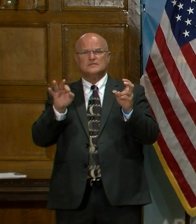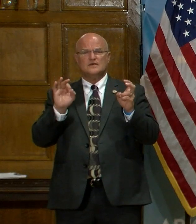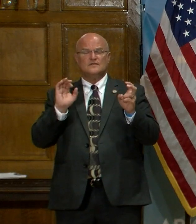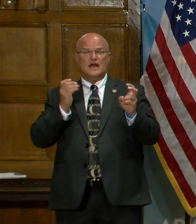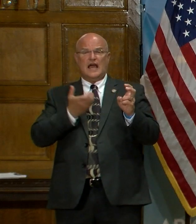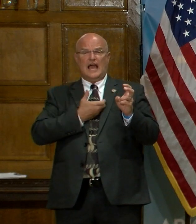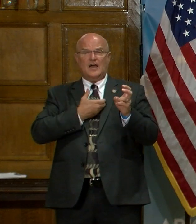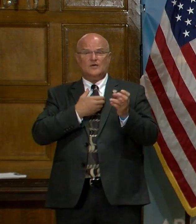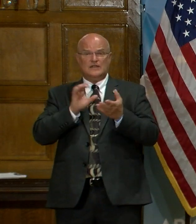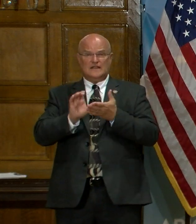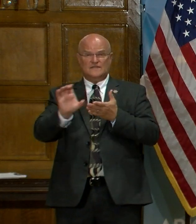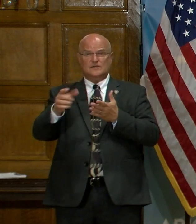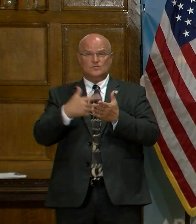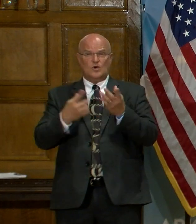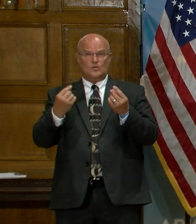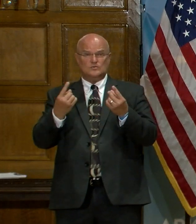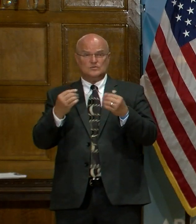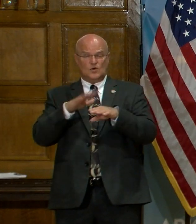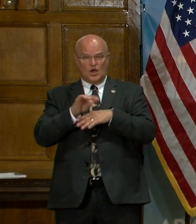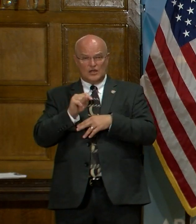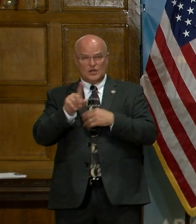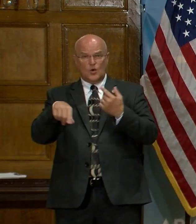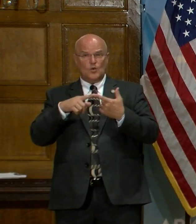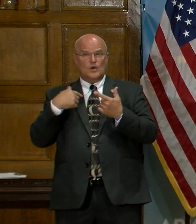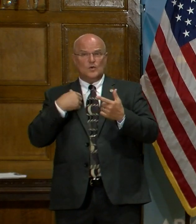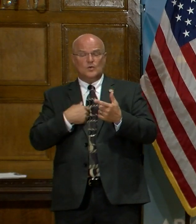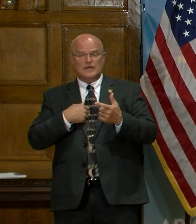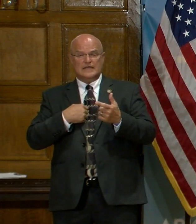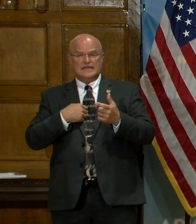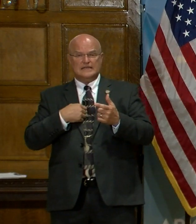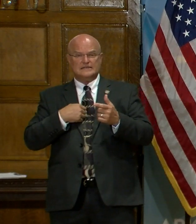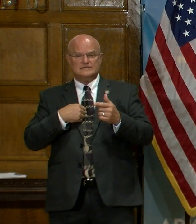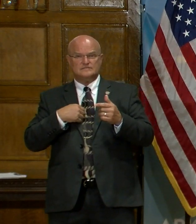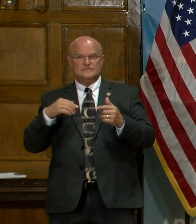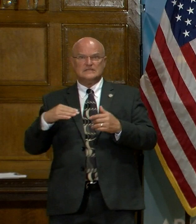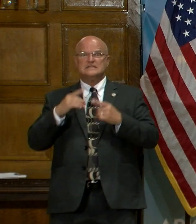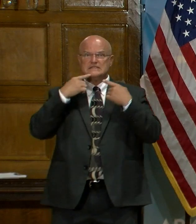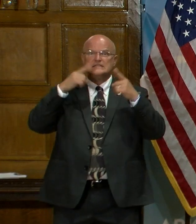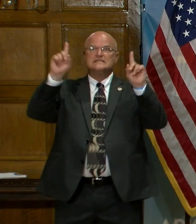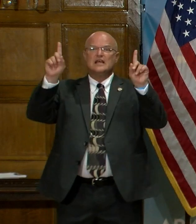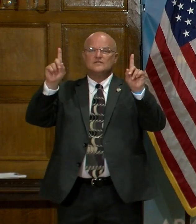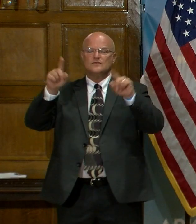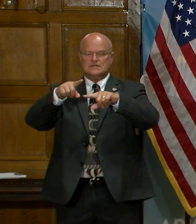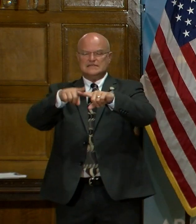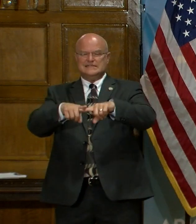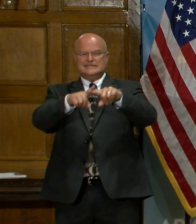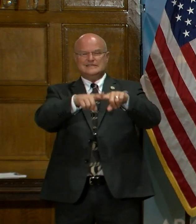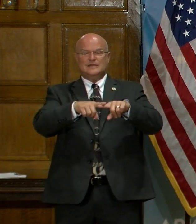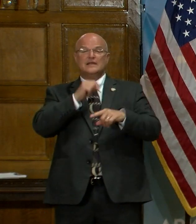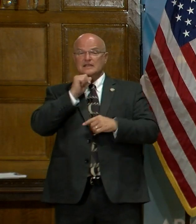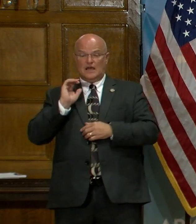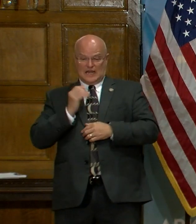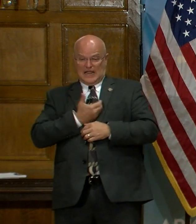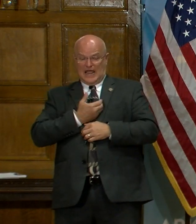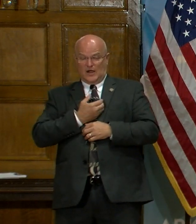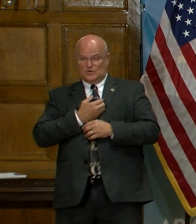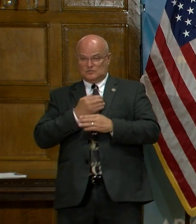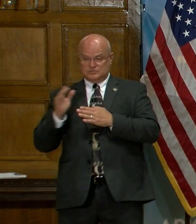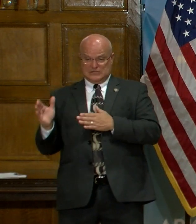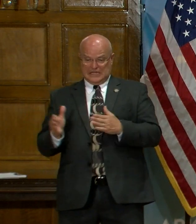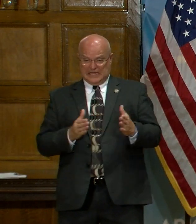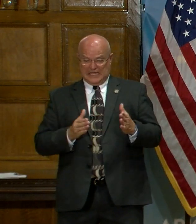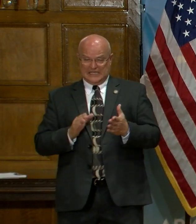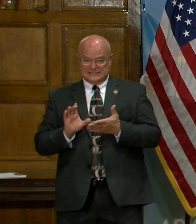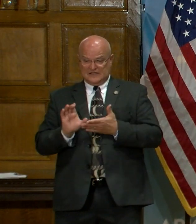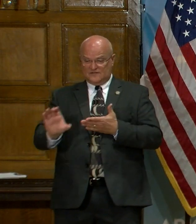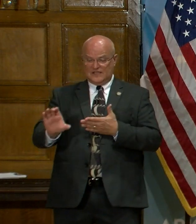of our investment and what we're going to get on it and when we can turn the corner, that really depends upon not just our strategy